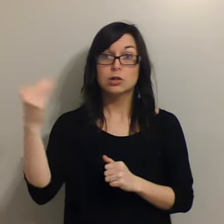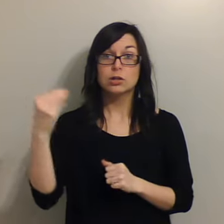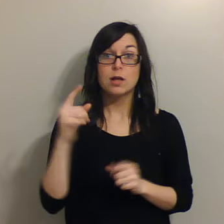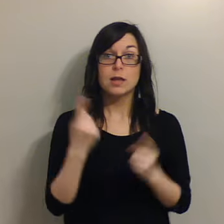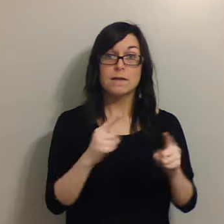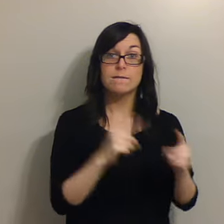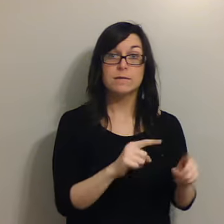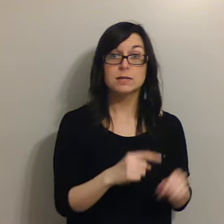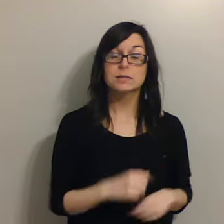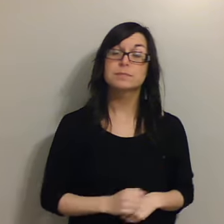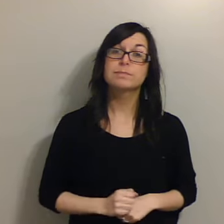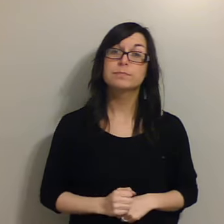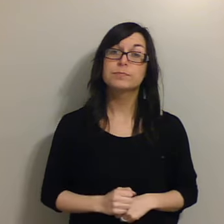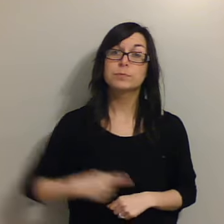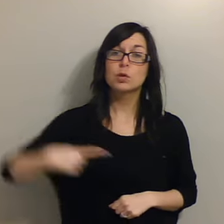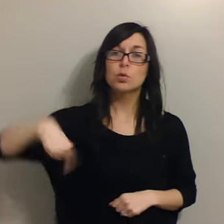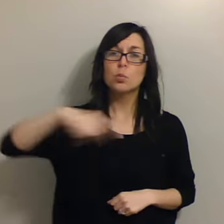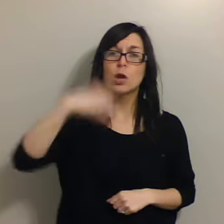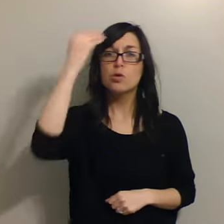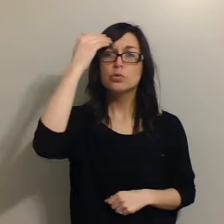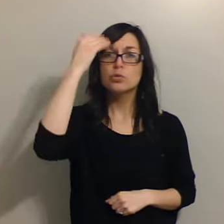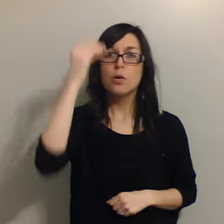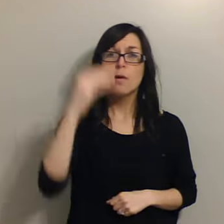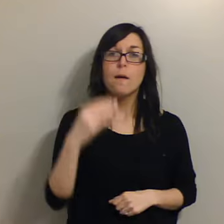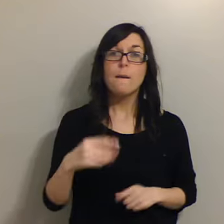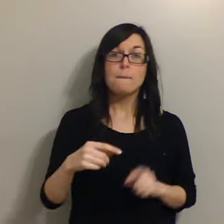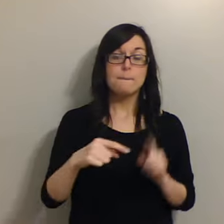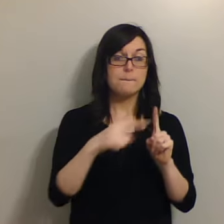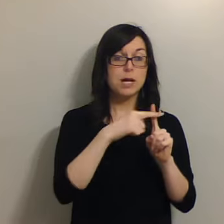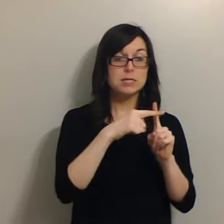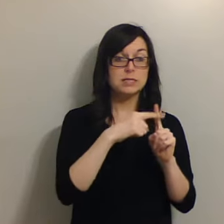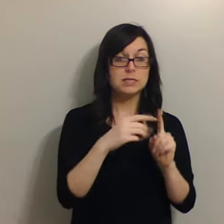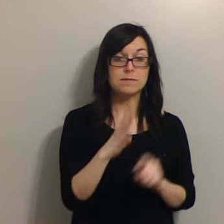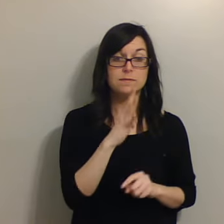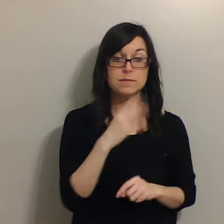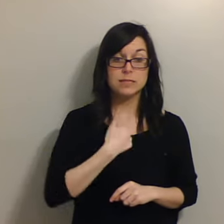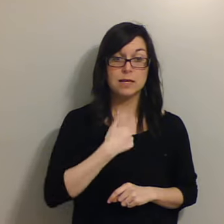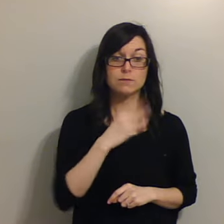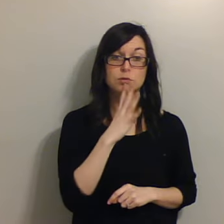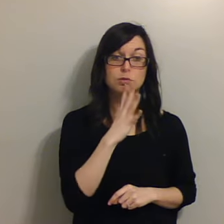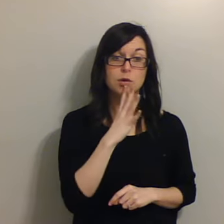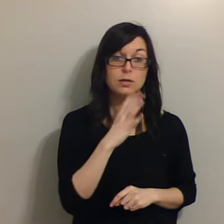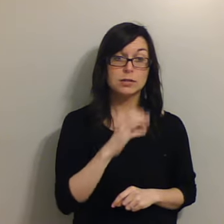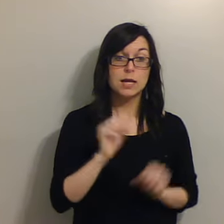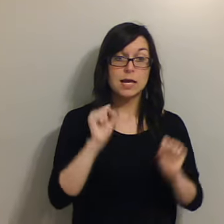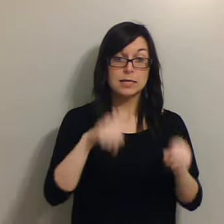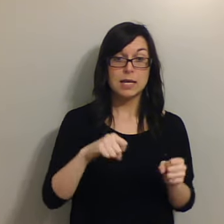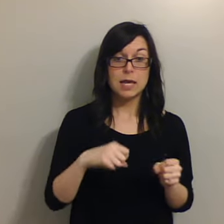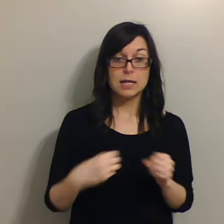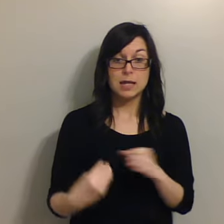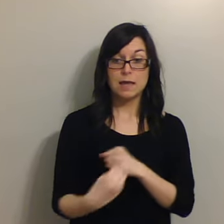self-promise. The That what you tell yourself is very likely to become a reality. Well, if this is true,